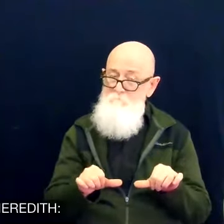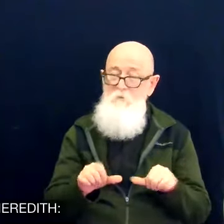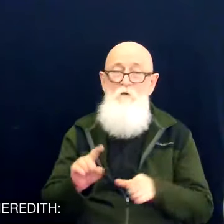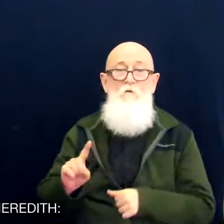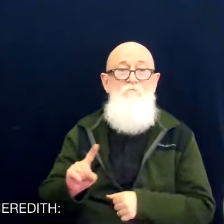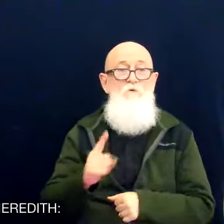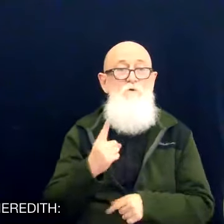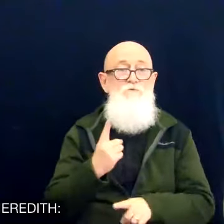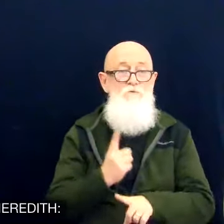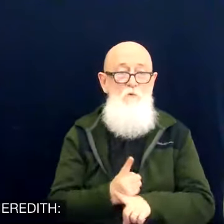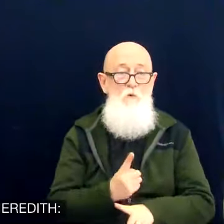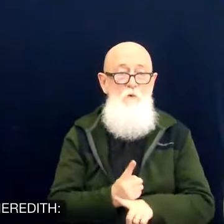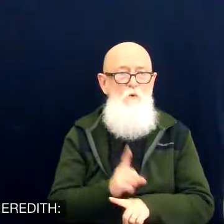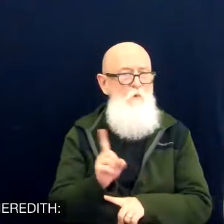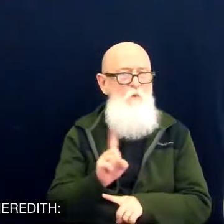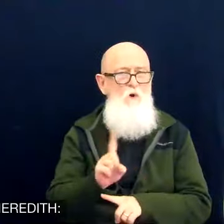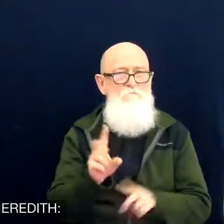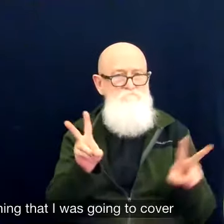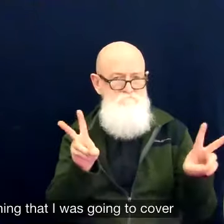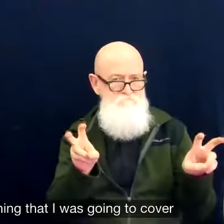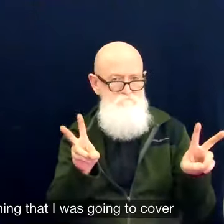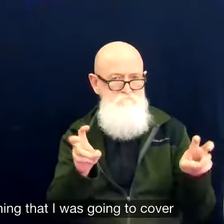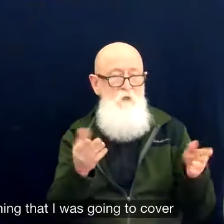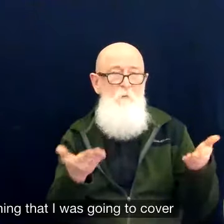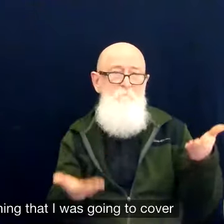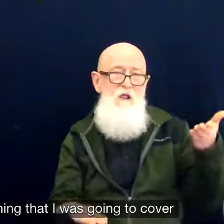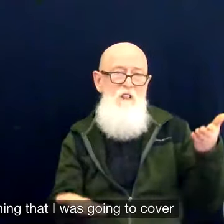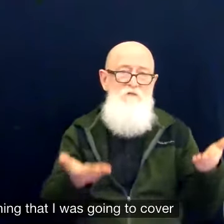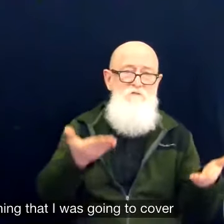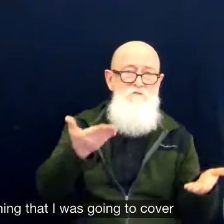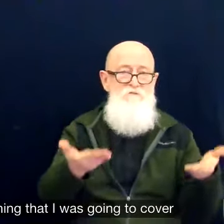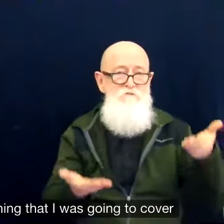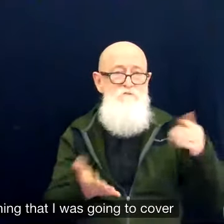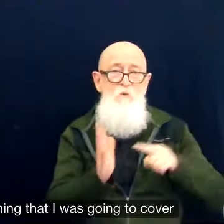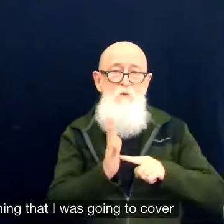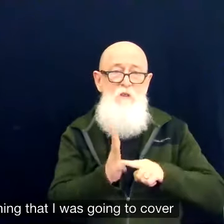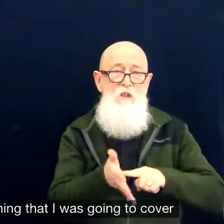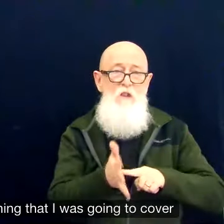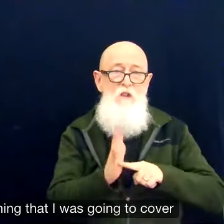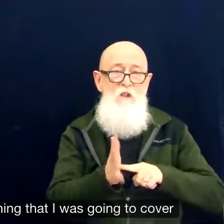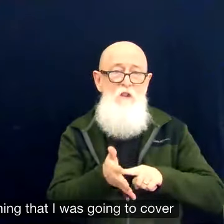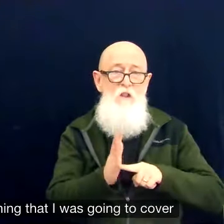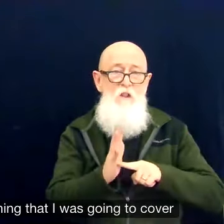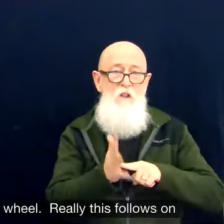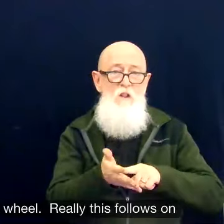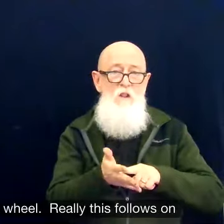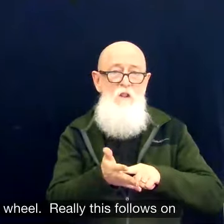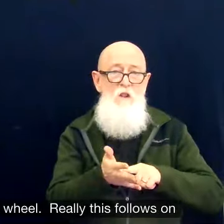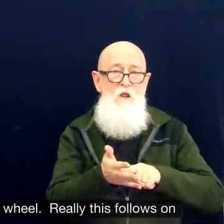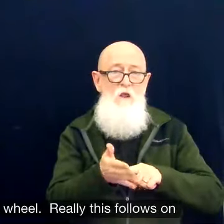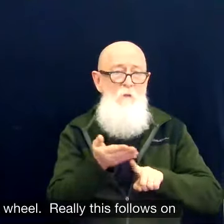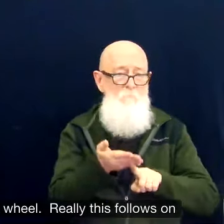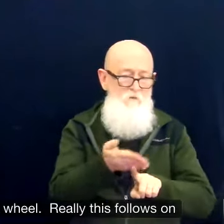cover today is the balance wheel. And really this follows on from last week's session on goal